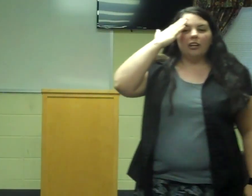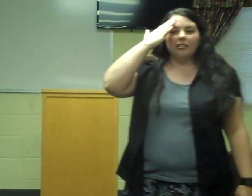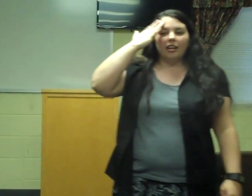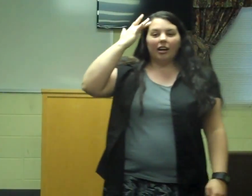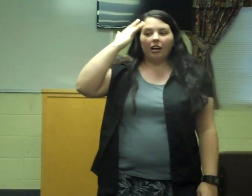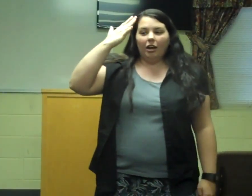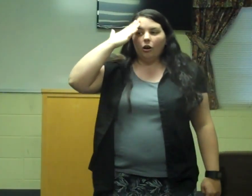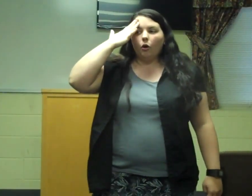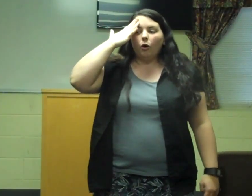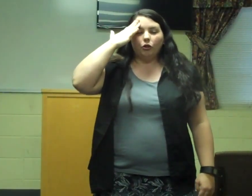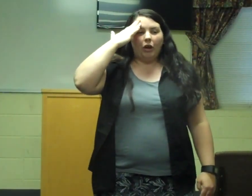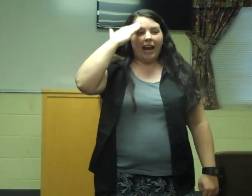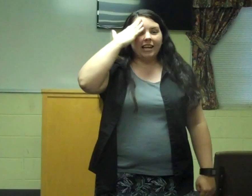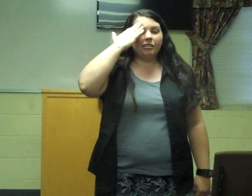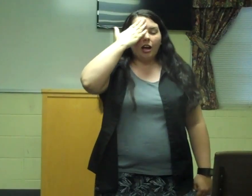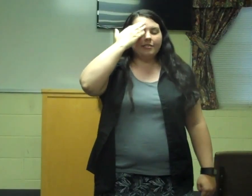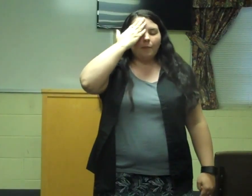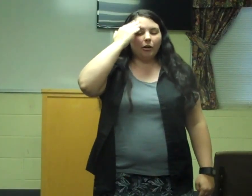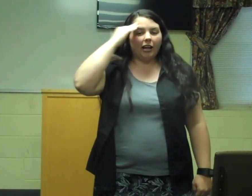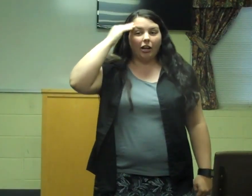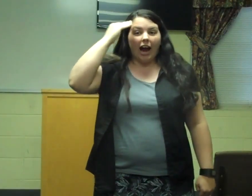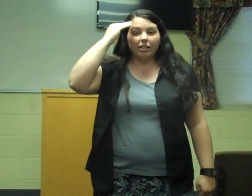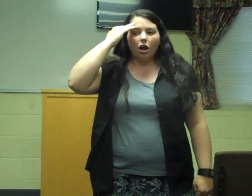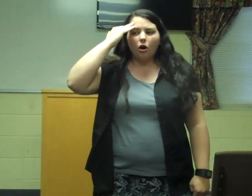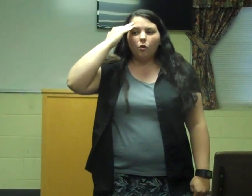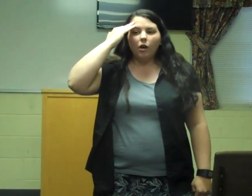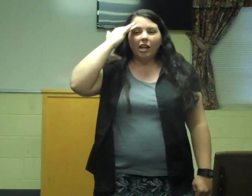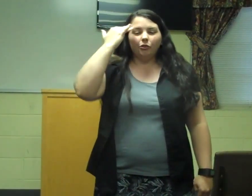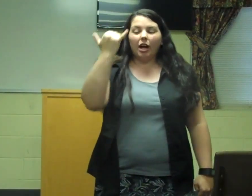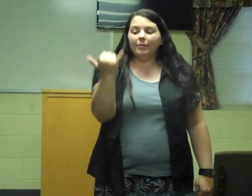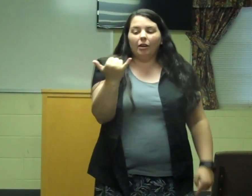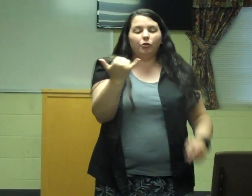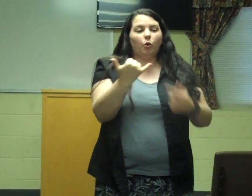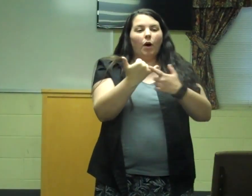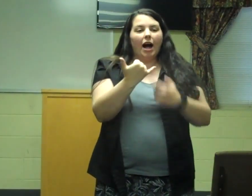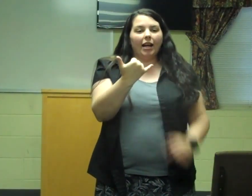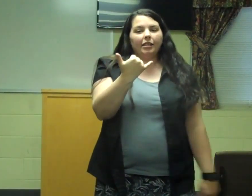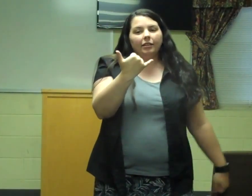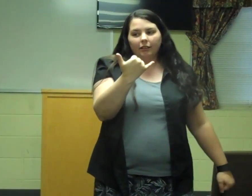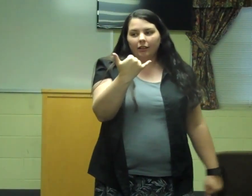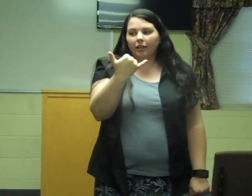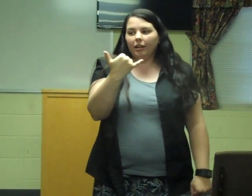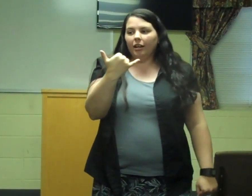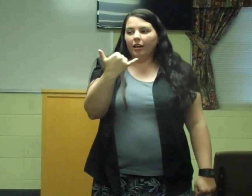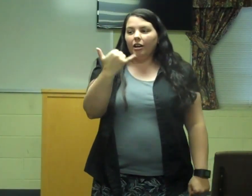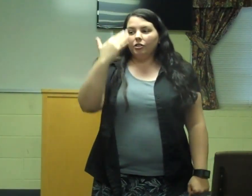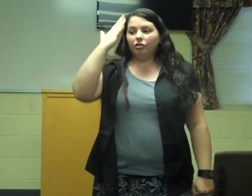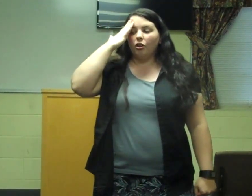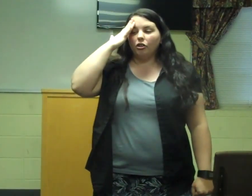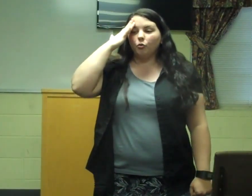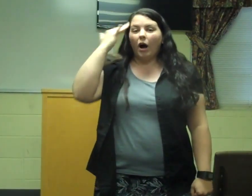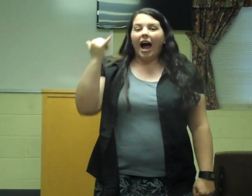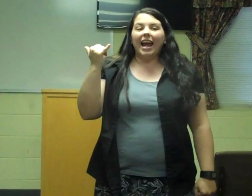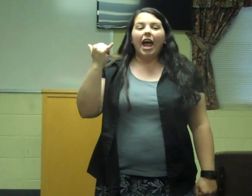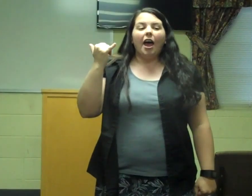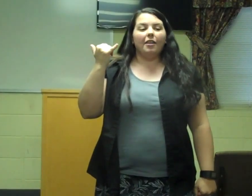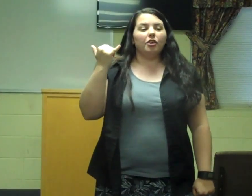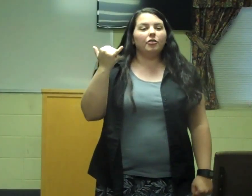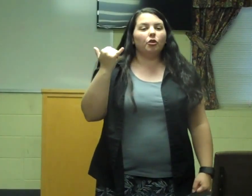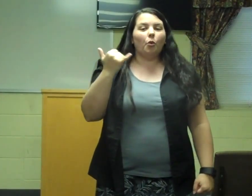There's the, your hand is up there like, I know, you come down to a why. So there's why. And there's also the one